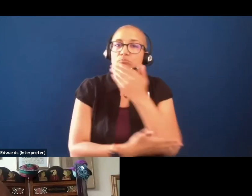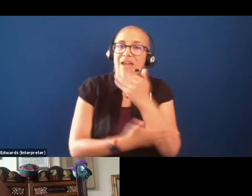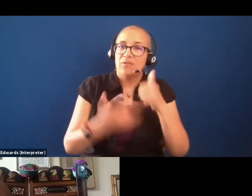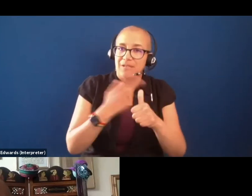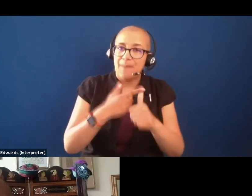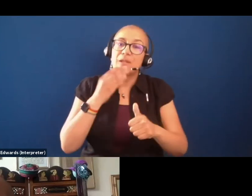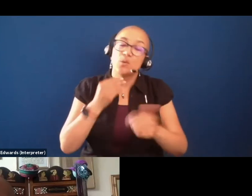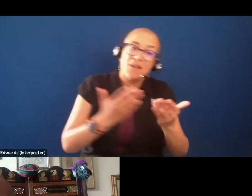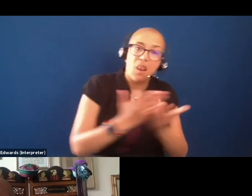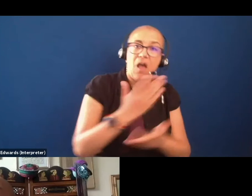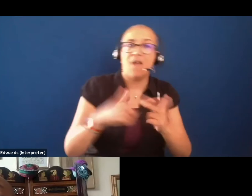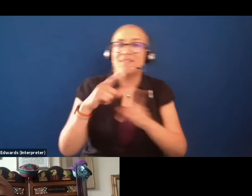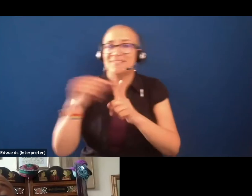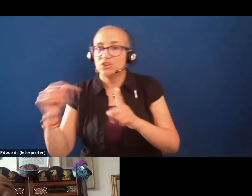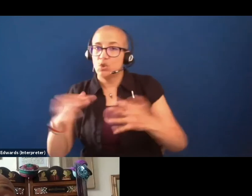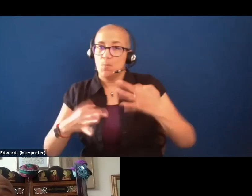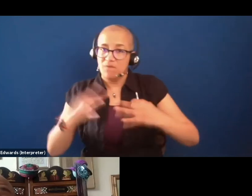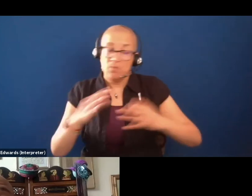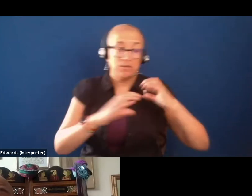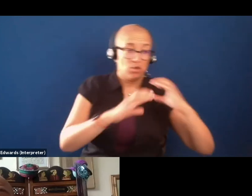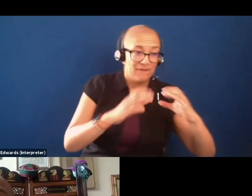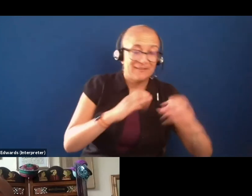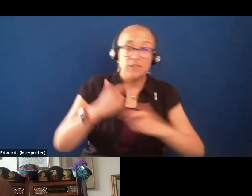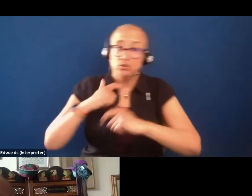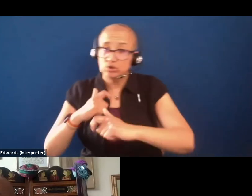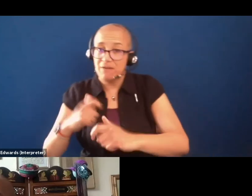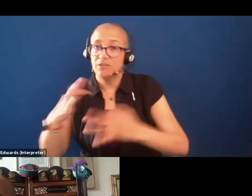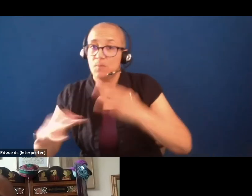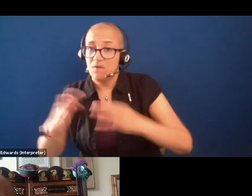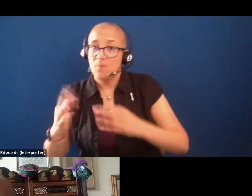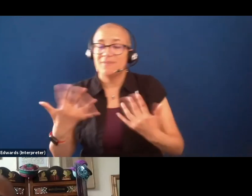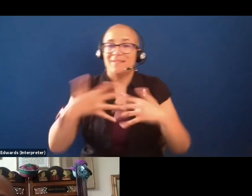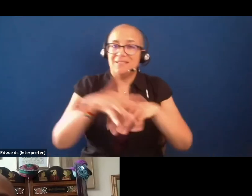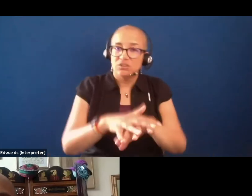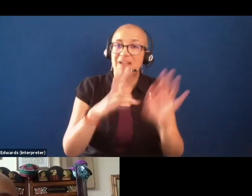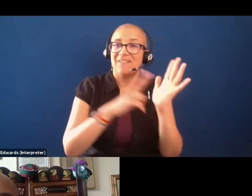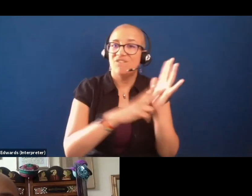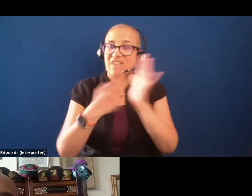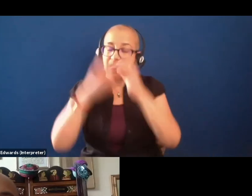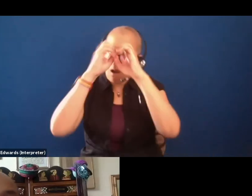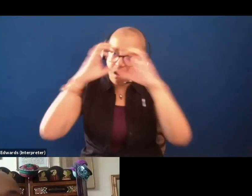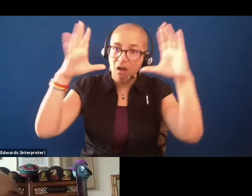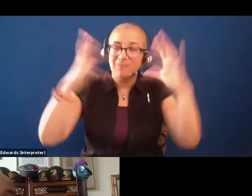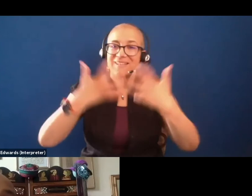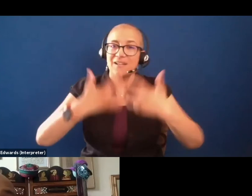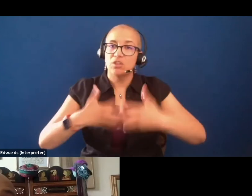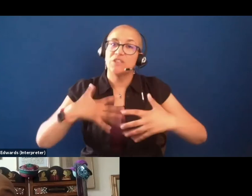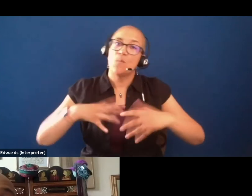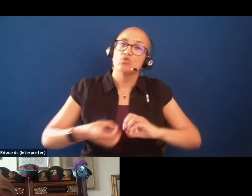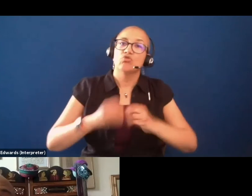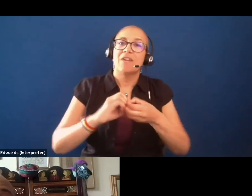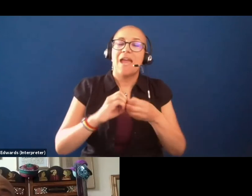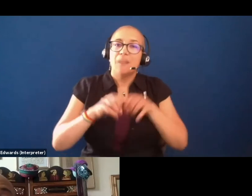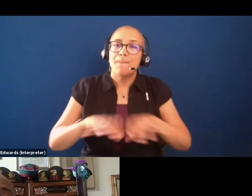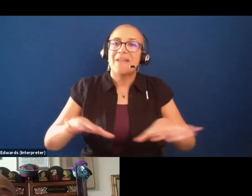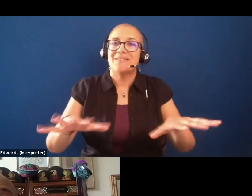digital performance, conversation, durational performance, and interactive VR technologies. The aim is to create a pandemic-proof tourable